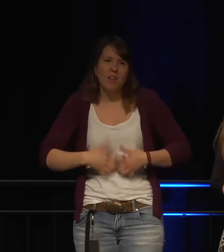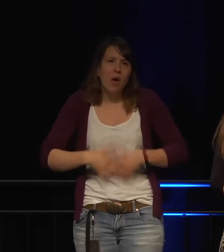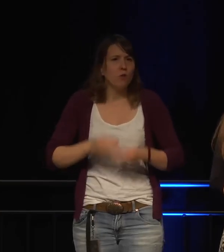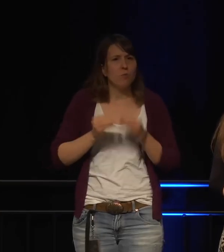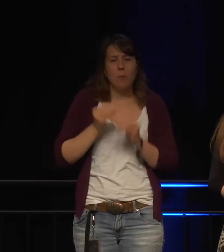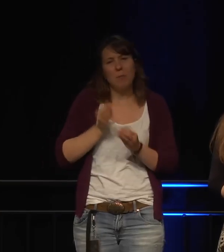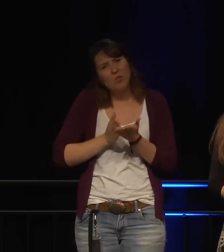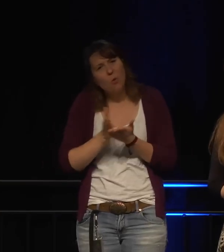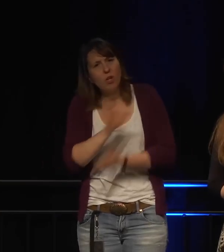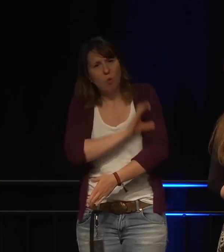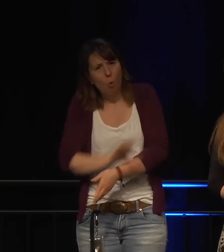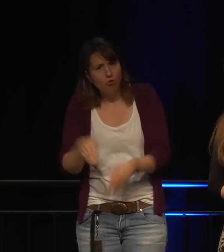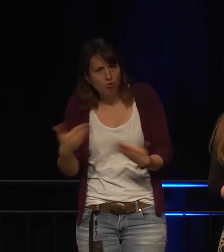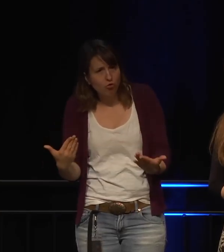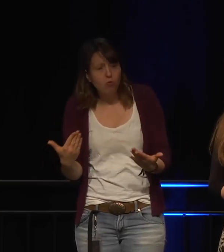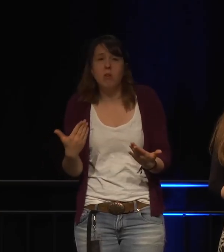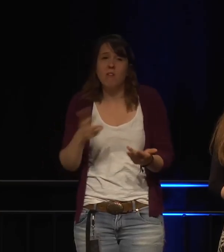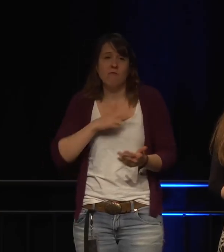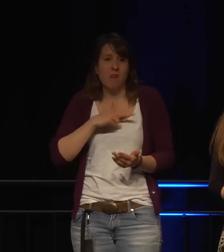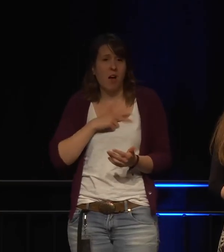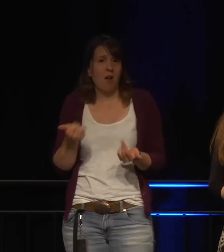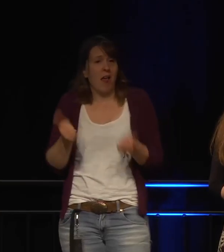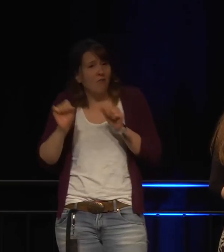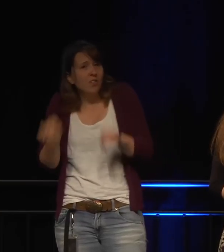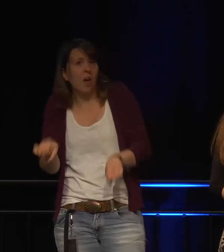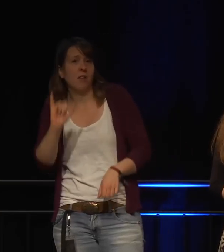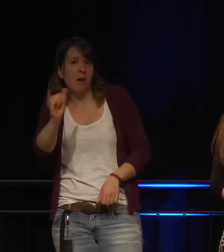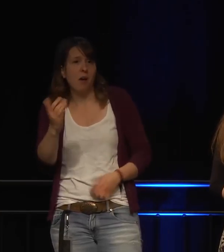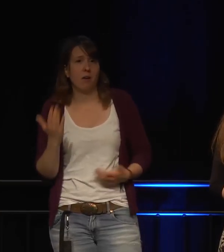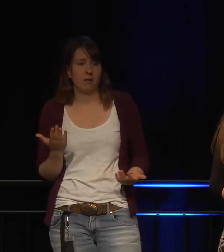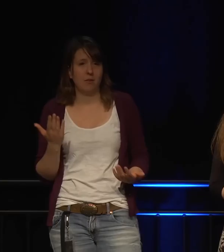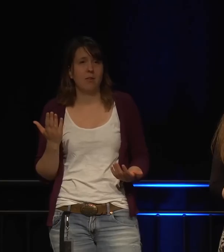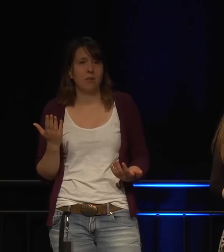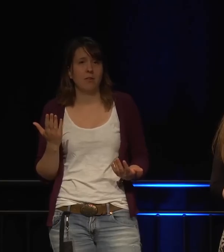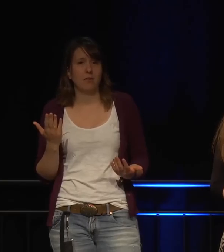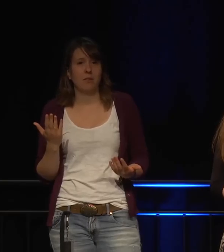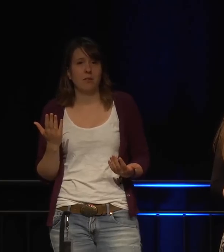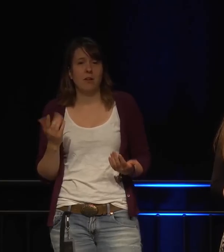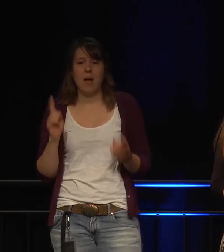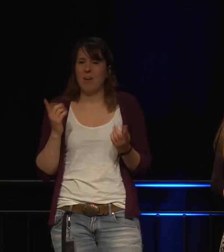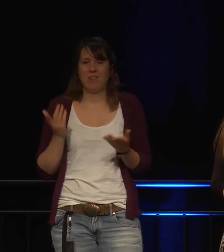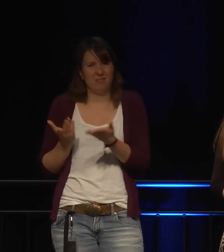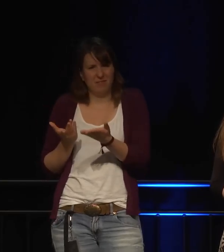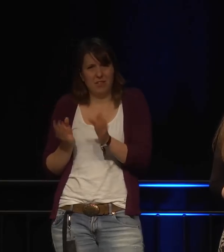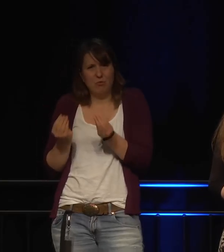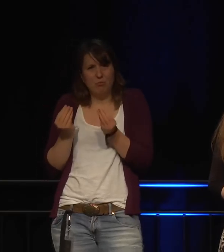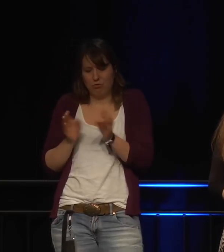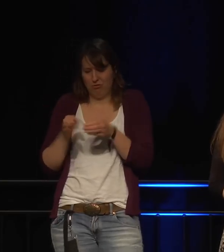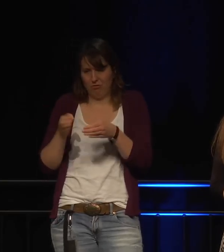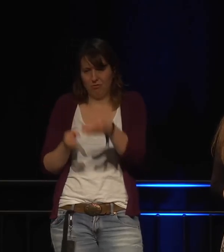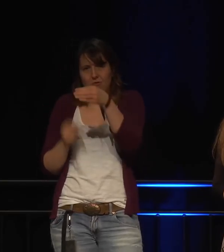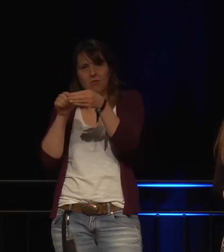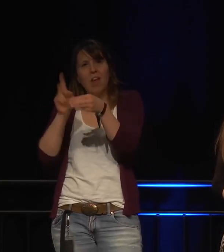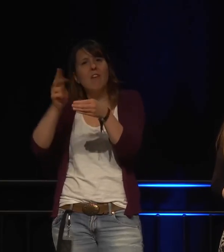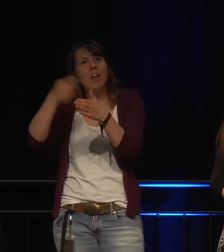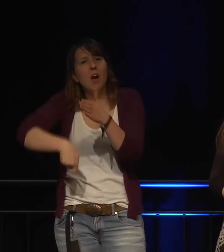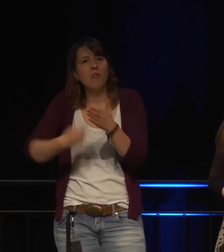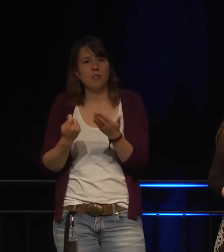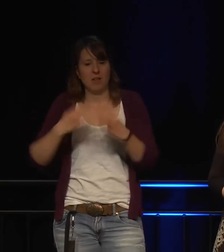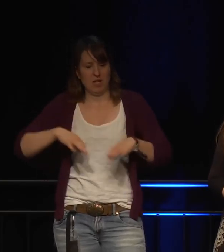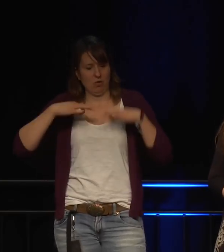But it is mainly designed for healthy people who want to make better nutrition